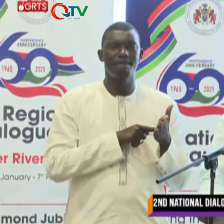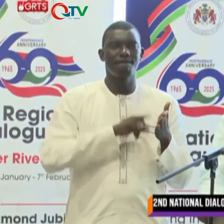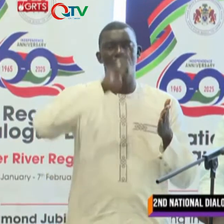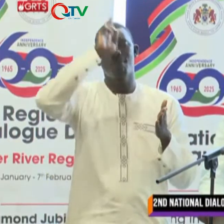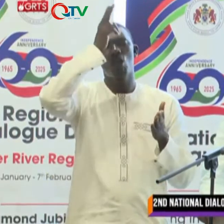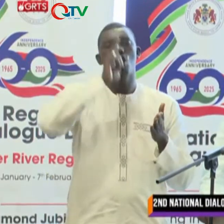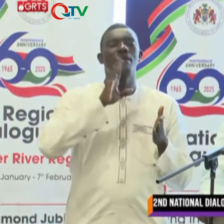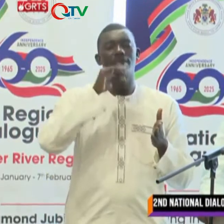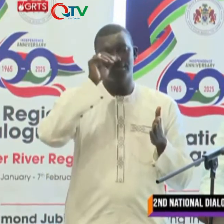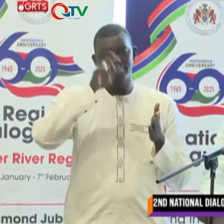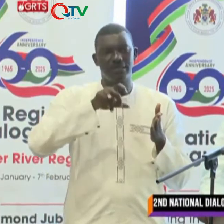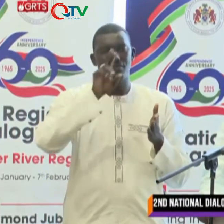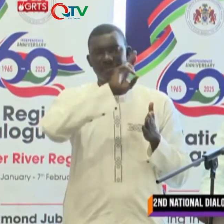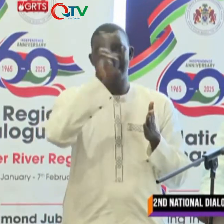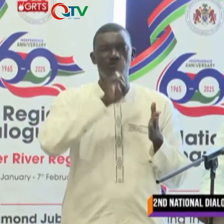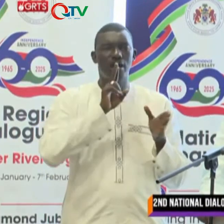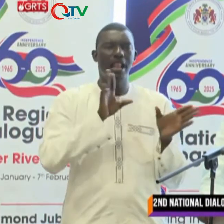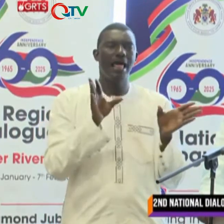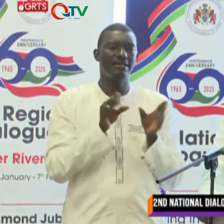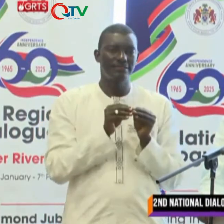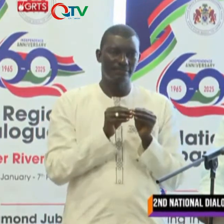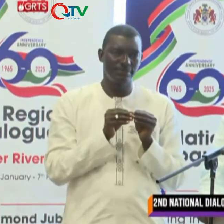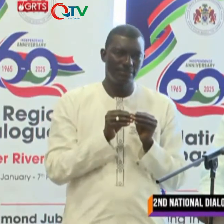Honorable Speaker of the National Assembly,